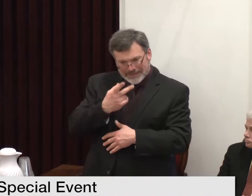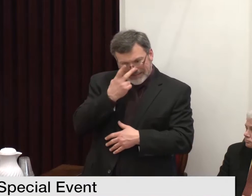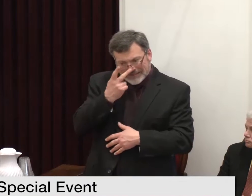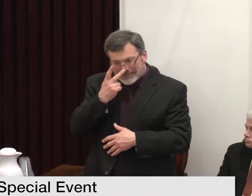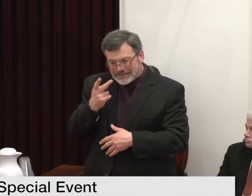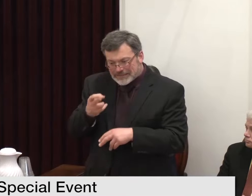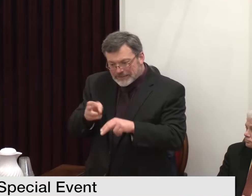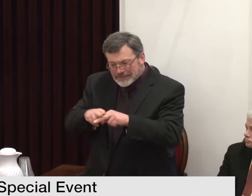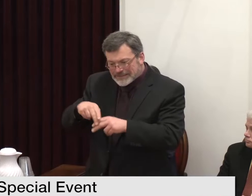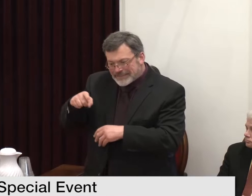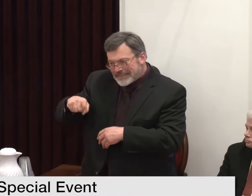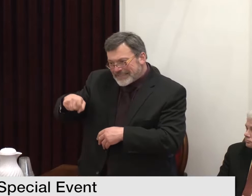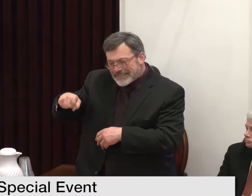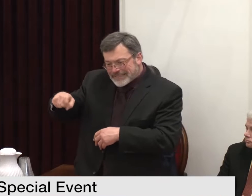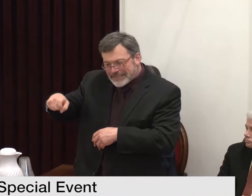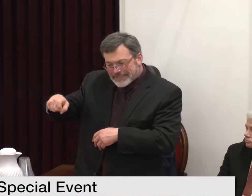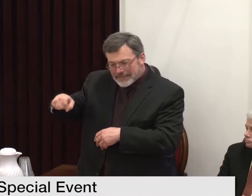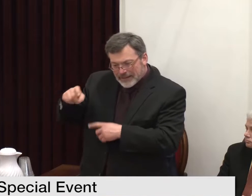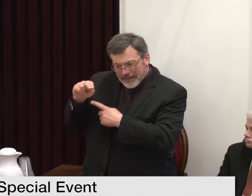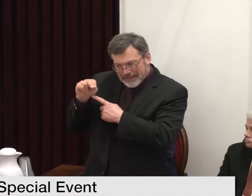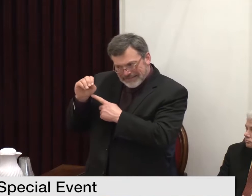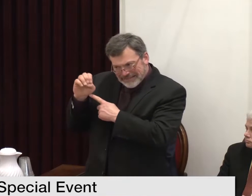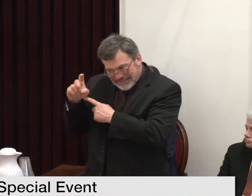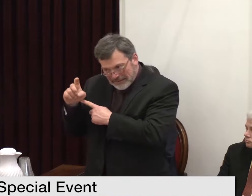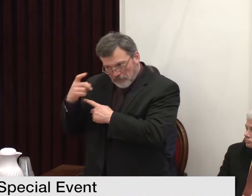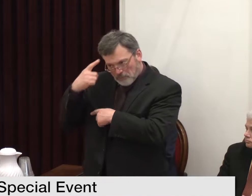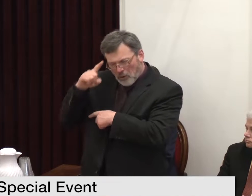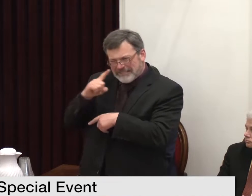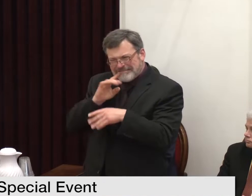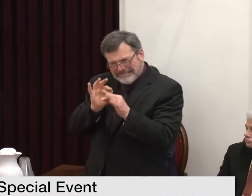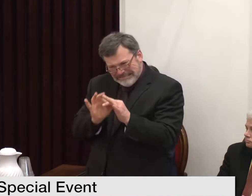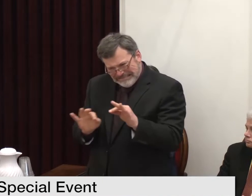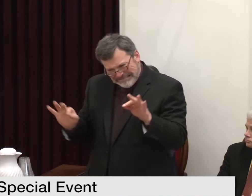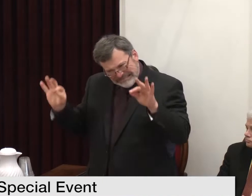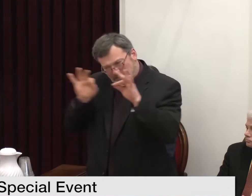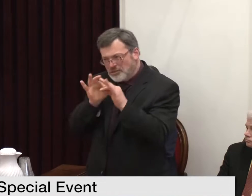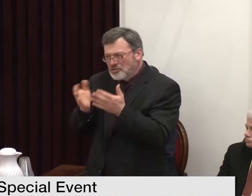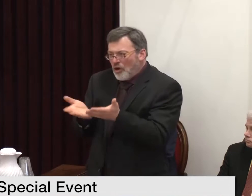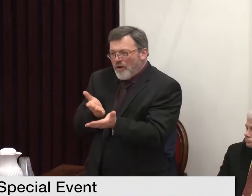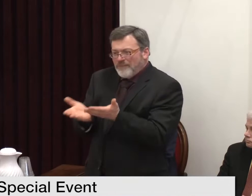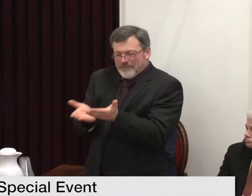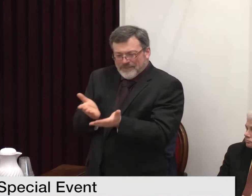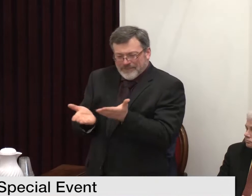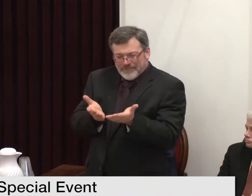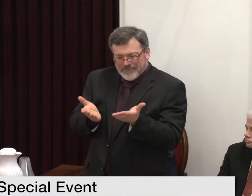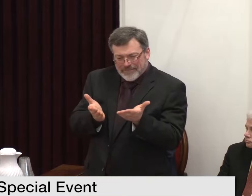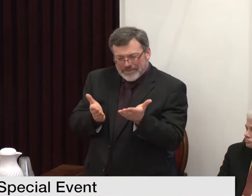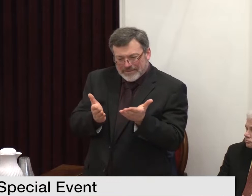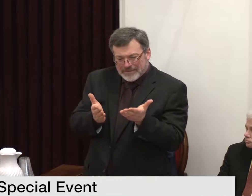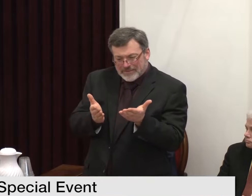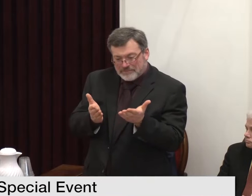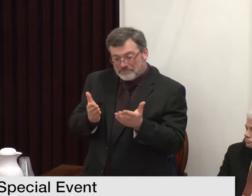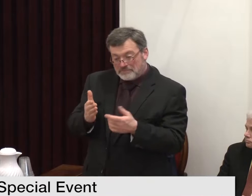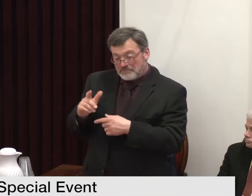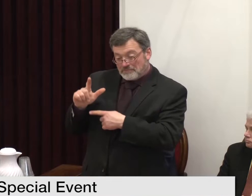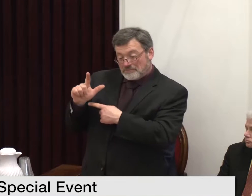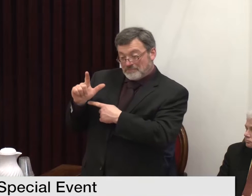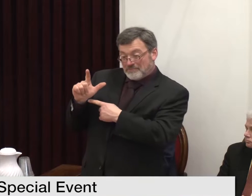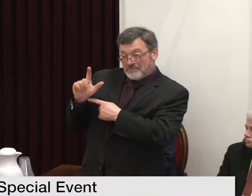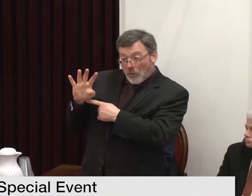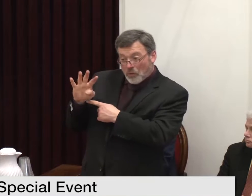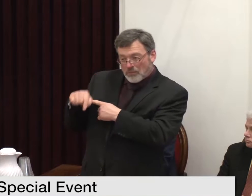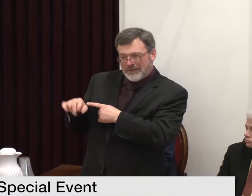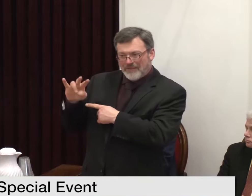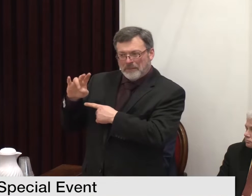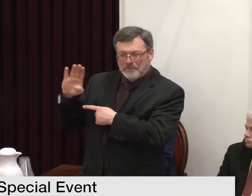core services and programs. This includes a total of $24.7 million for our